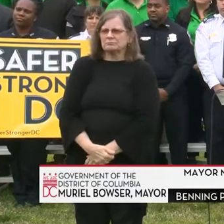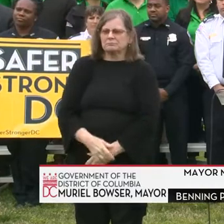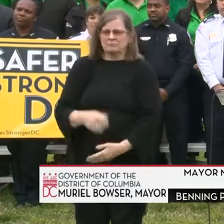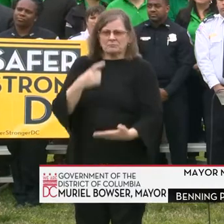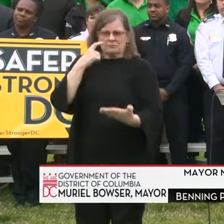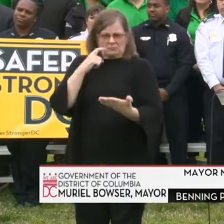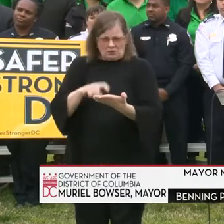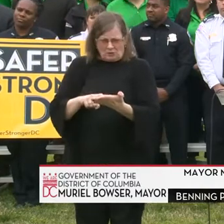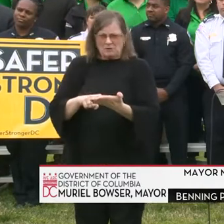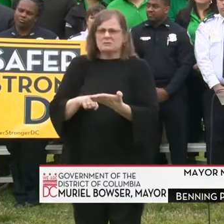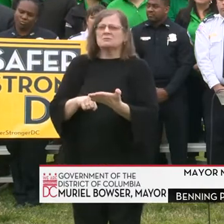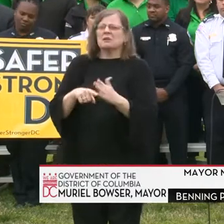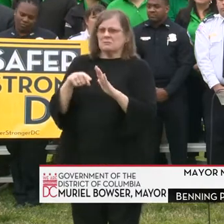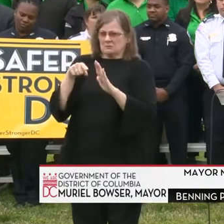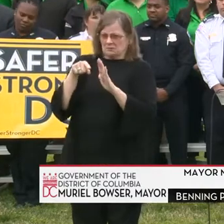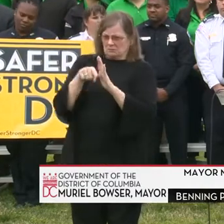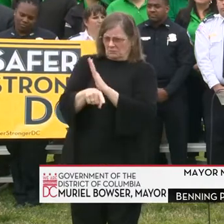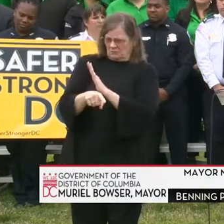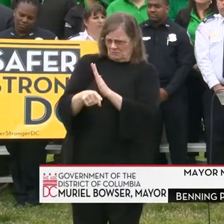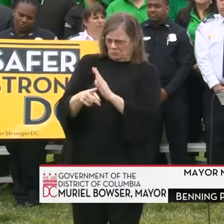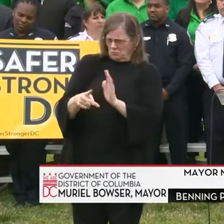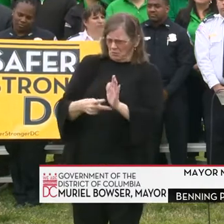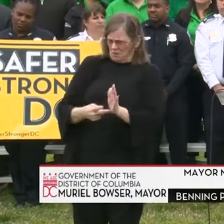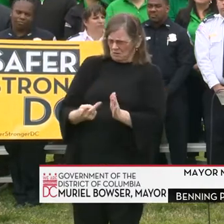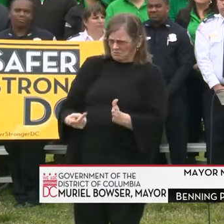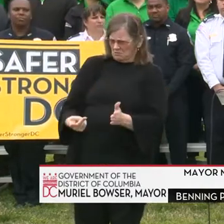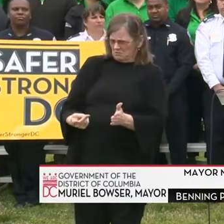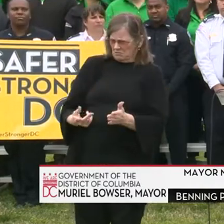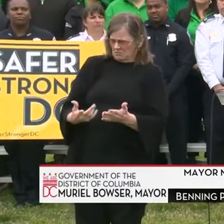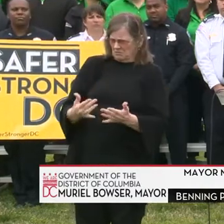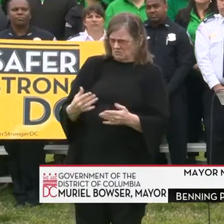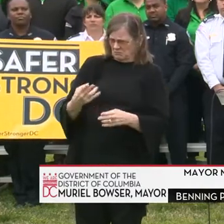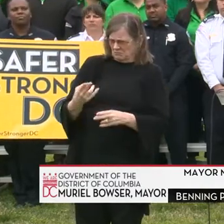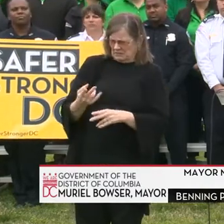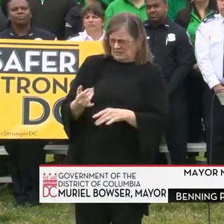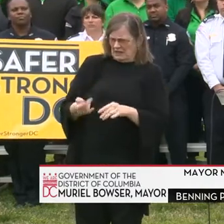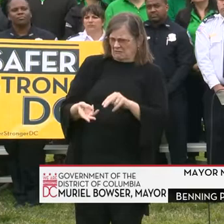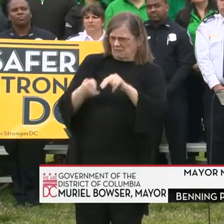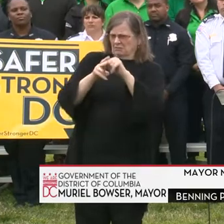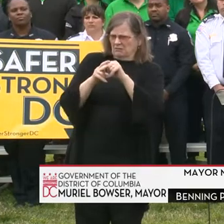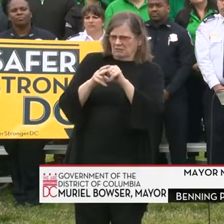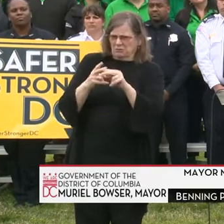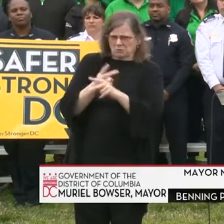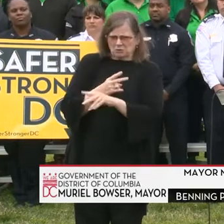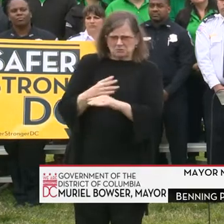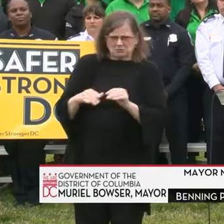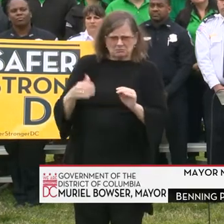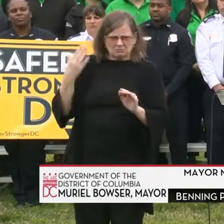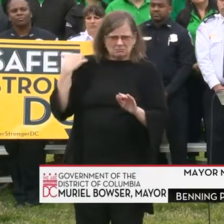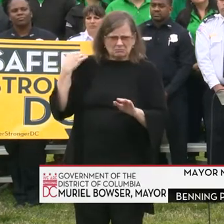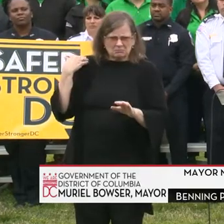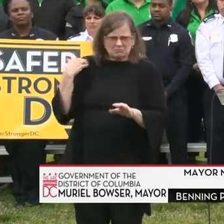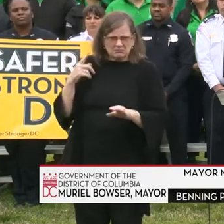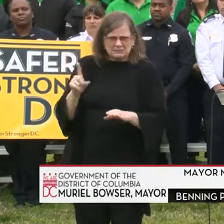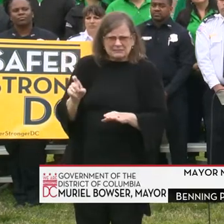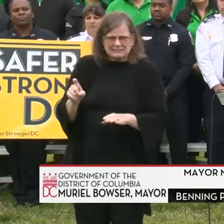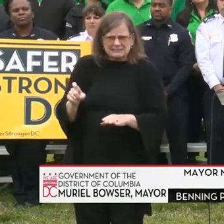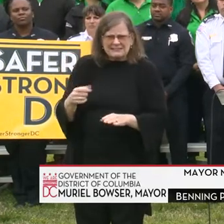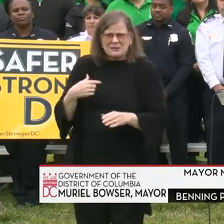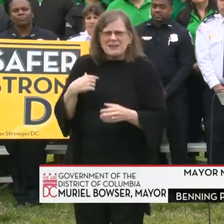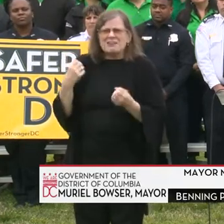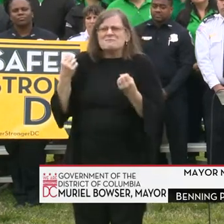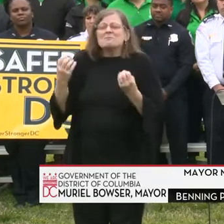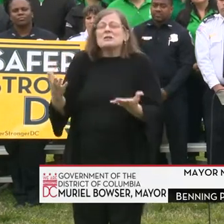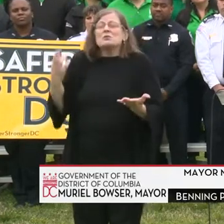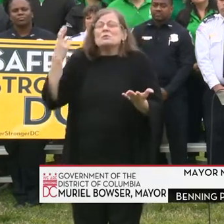this area. Is this the reason, I guess, the worst in the city? There's a number of factors that go into the areas that we select, and one of them is violent crime. So if